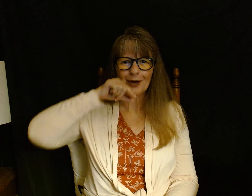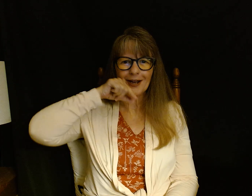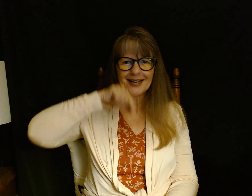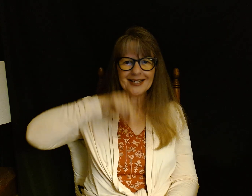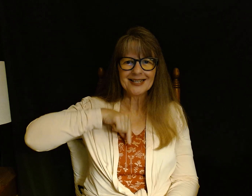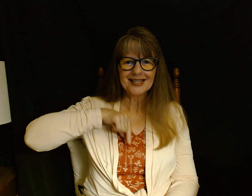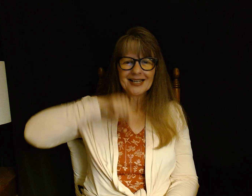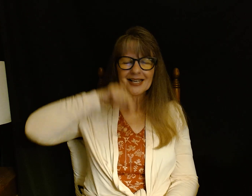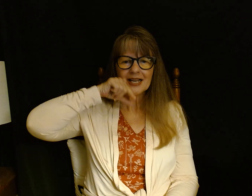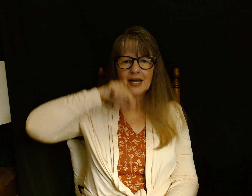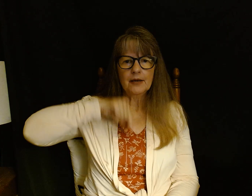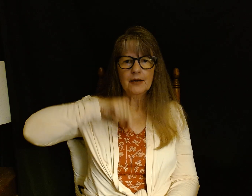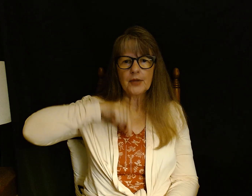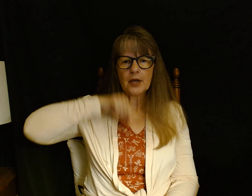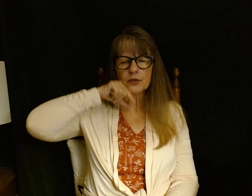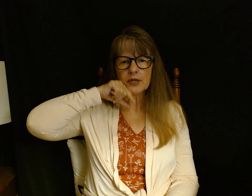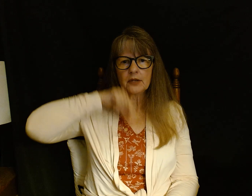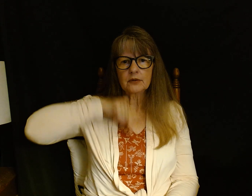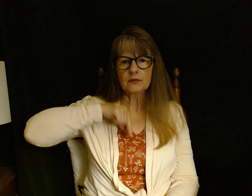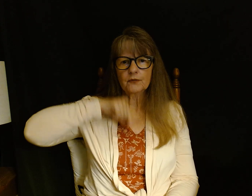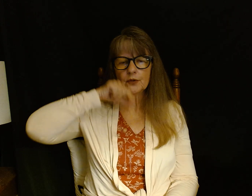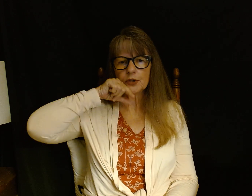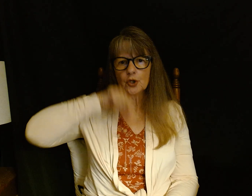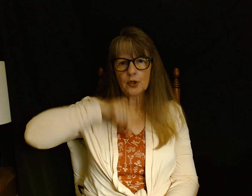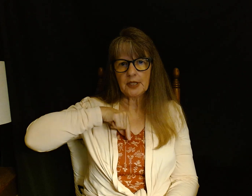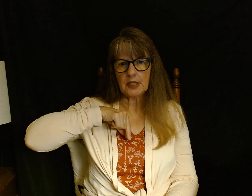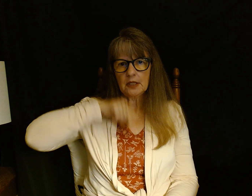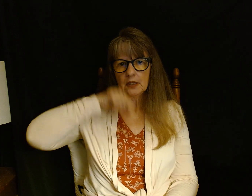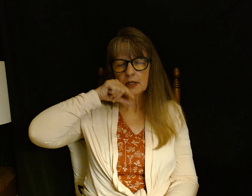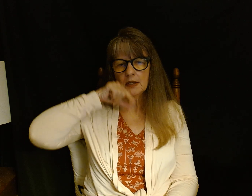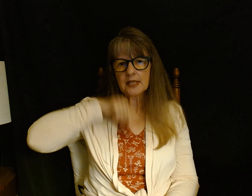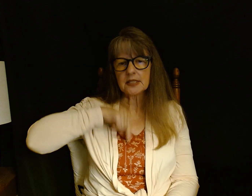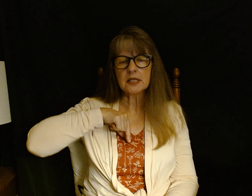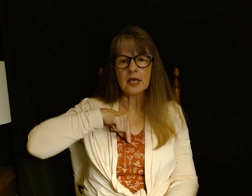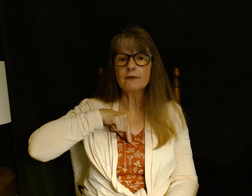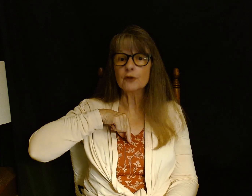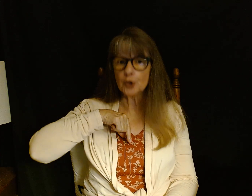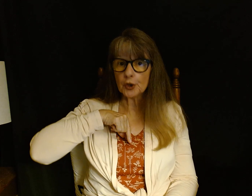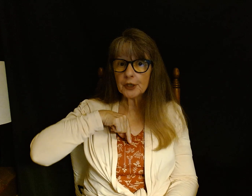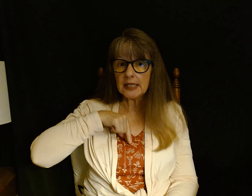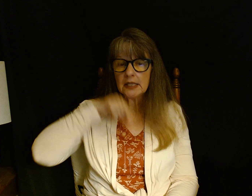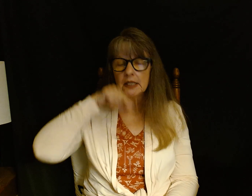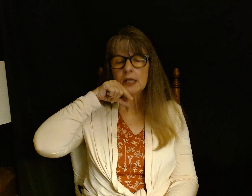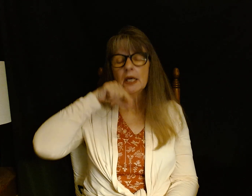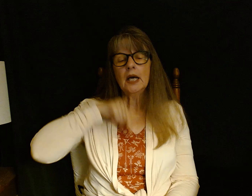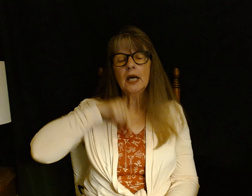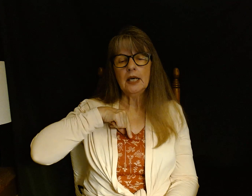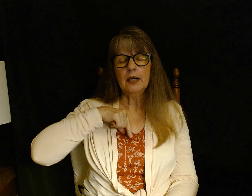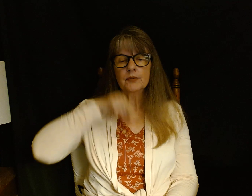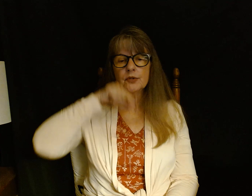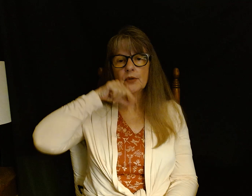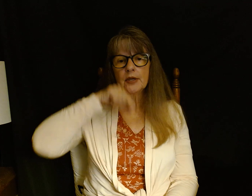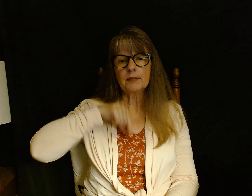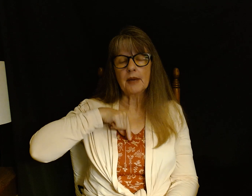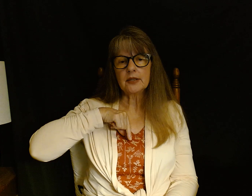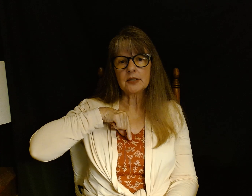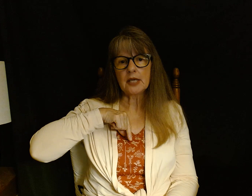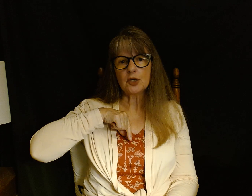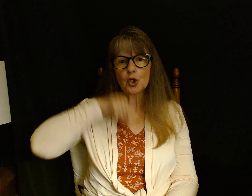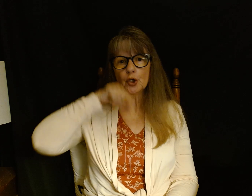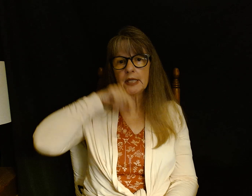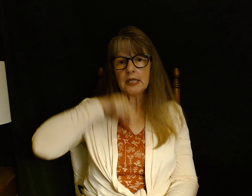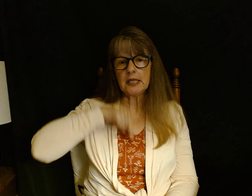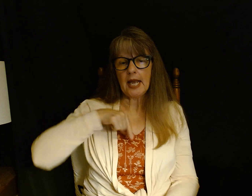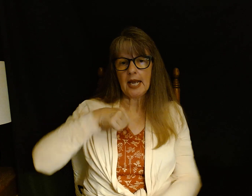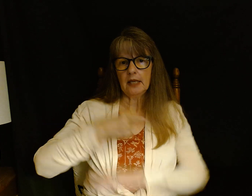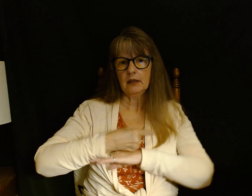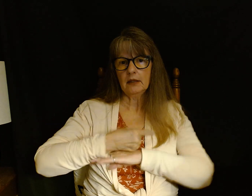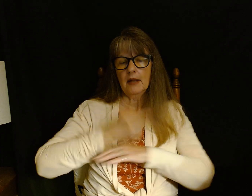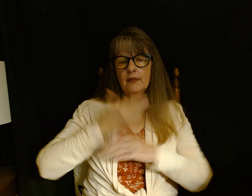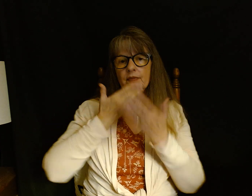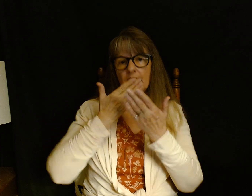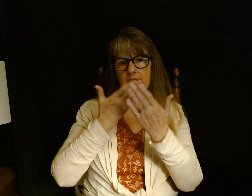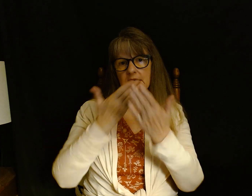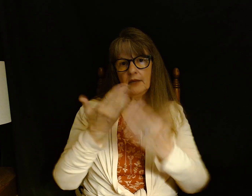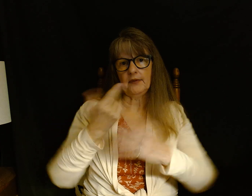right? That goes down for the turkey. That's a sign for turkey. So they might say Turkey Day, Thanksgiving